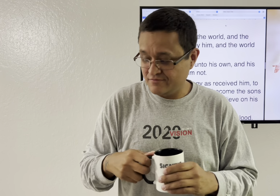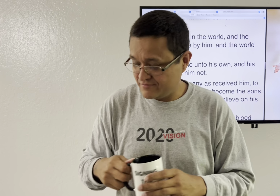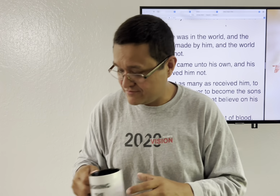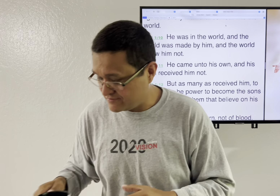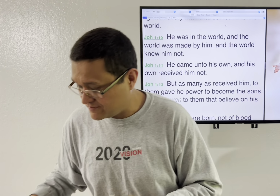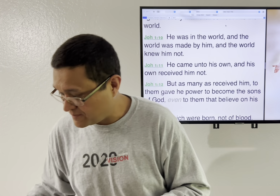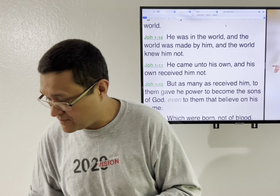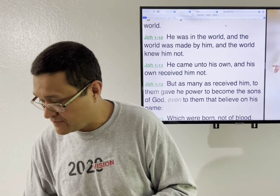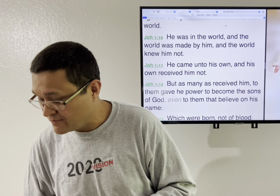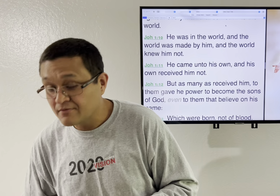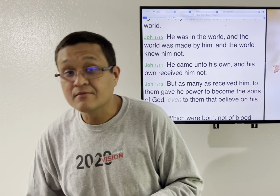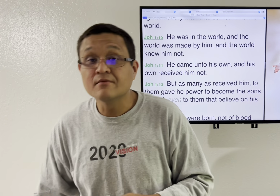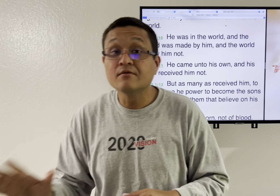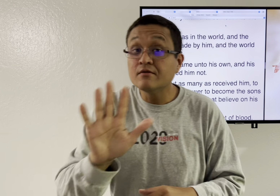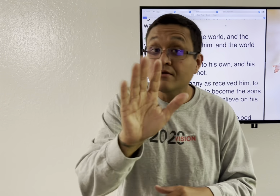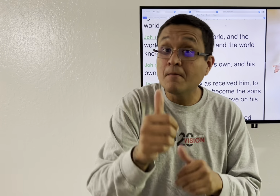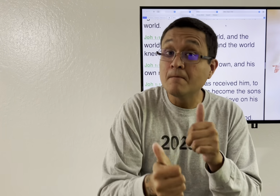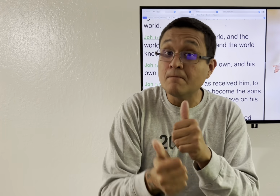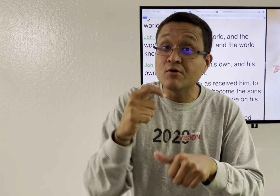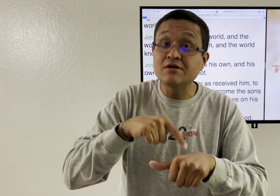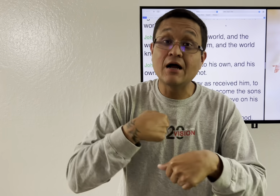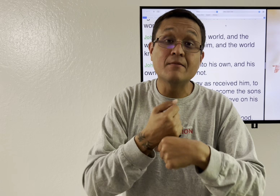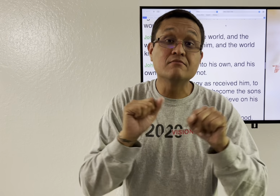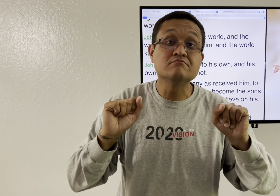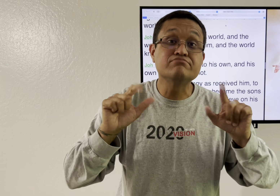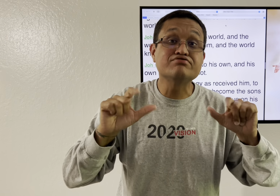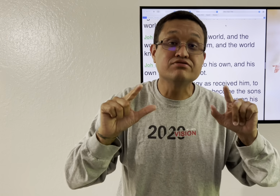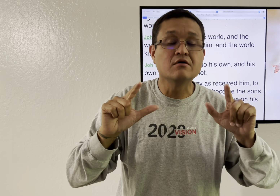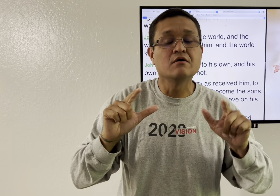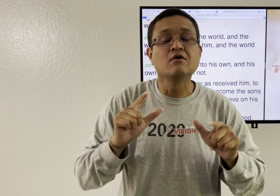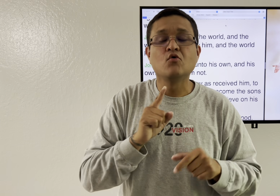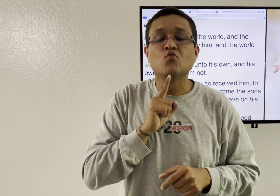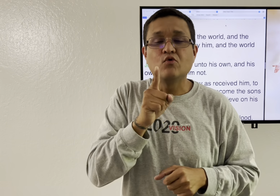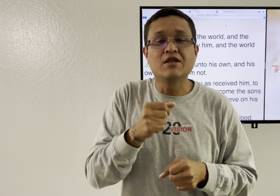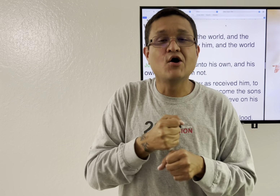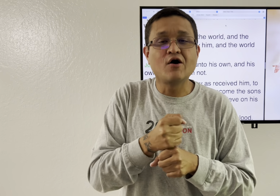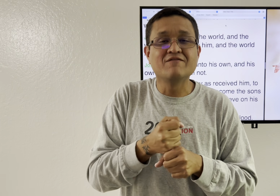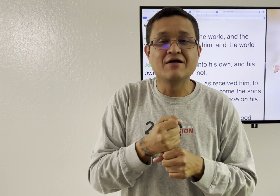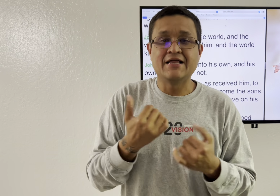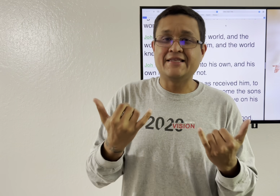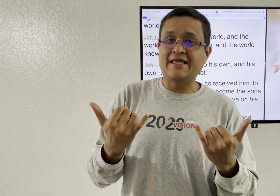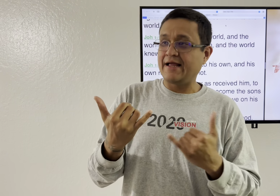My wife said, you faker. I said, wait a minute. I'll tell him it's water.